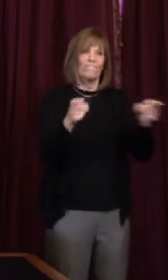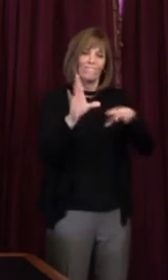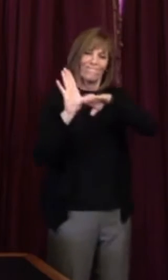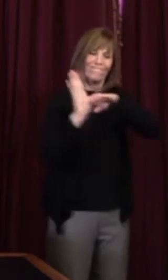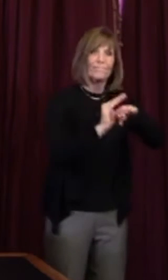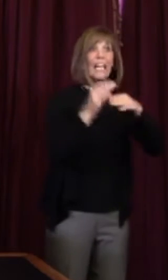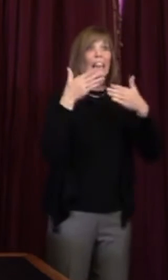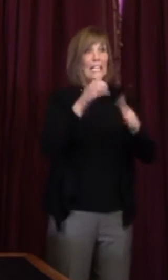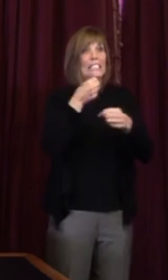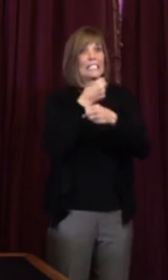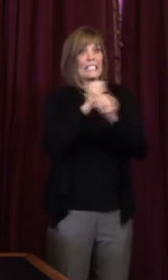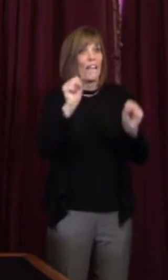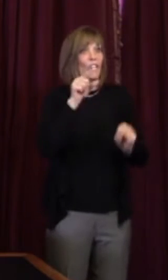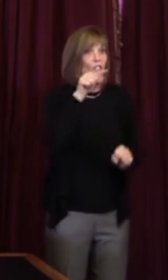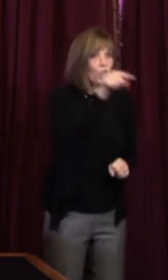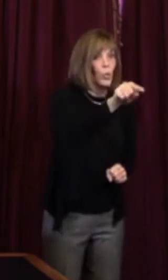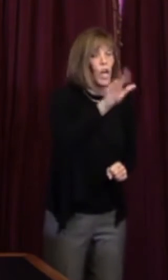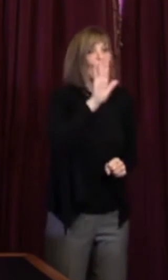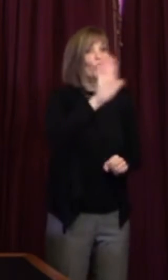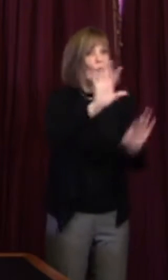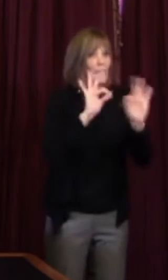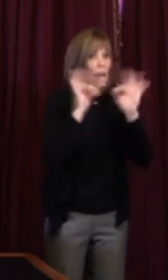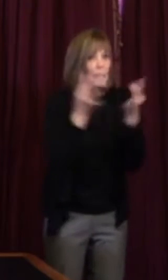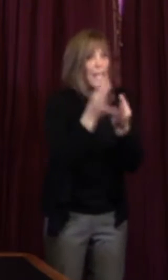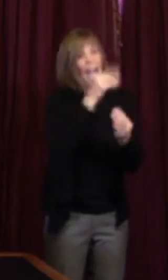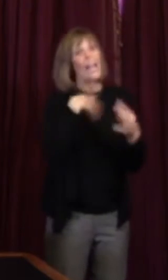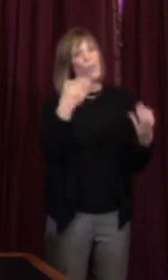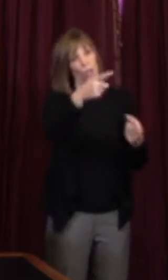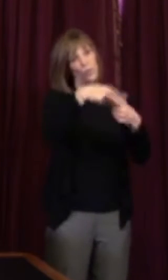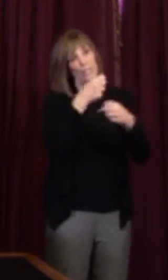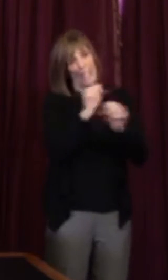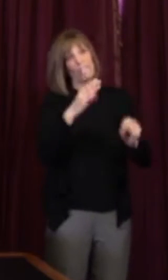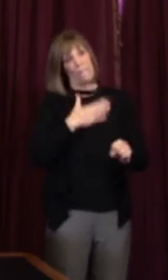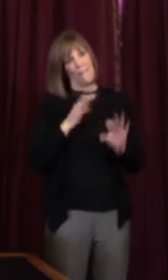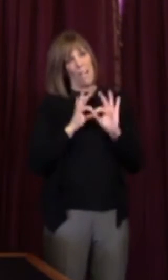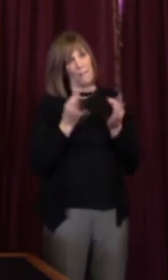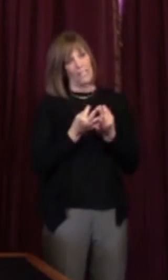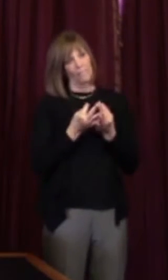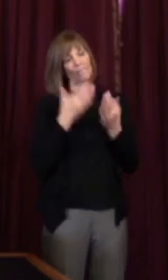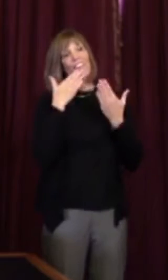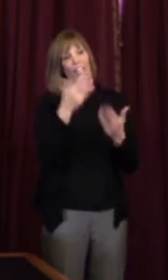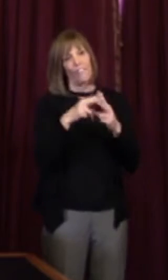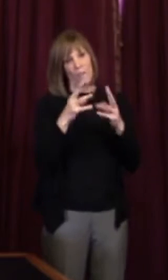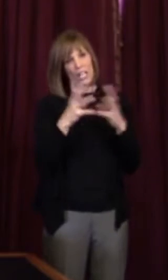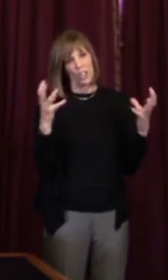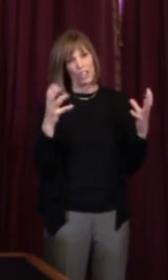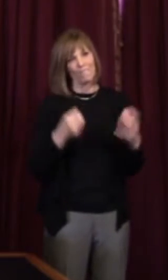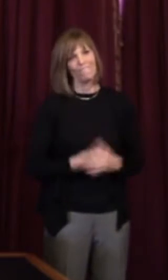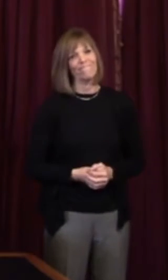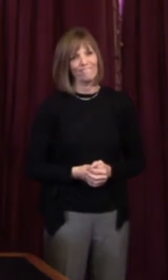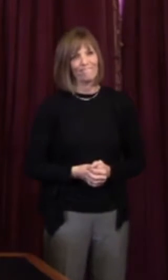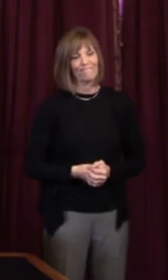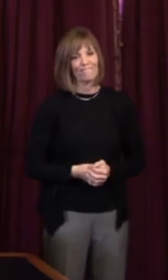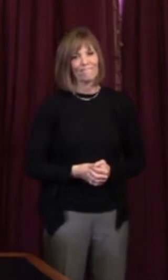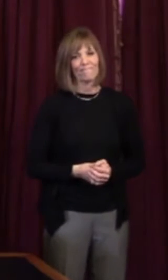Let's save you. Let's save your family. And I want you to save my family. Thank you very much.